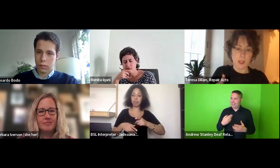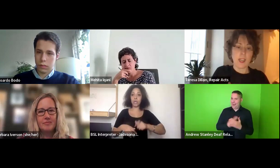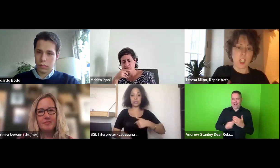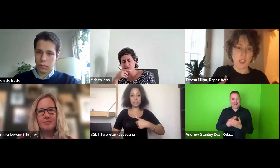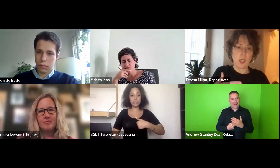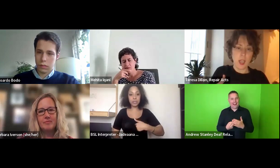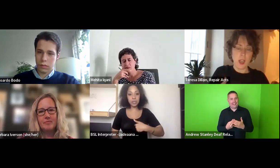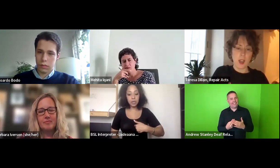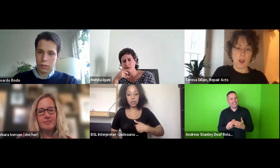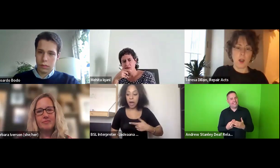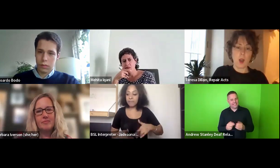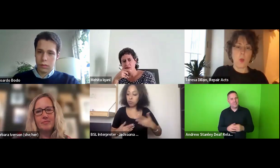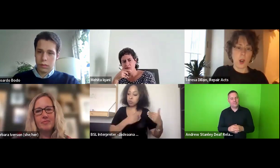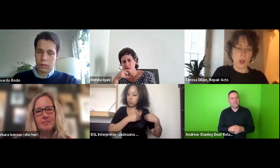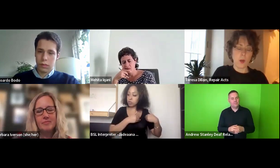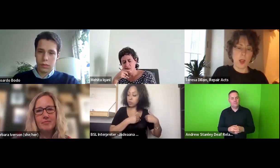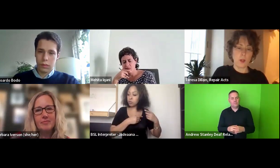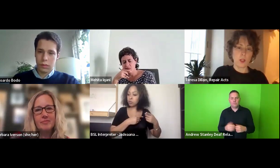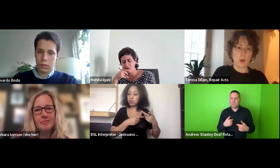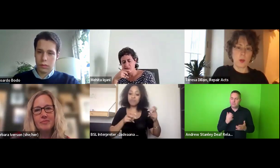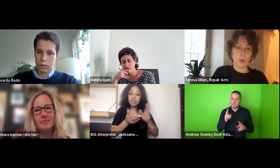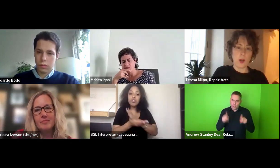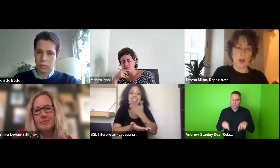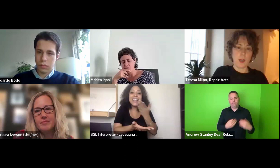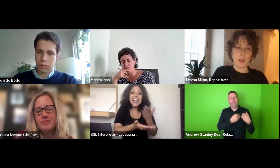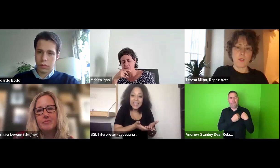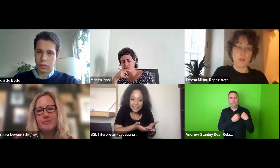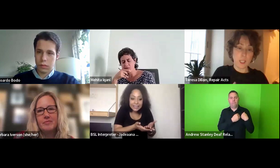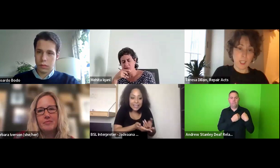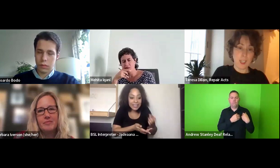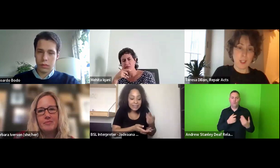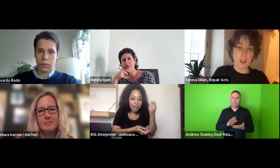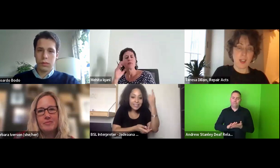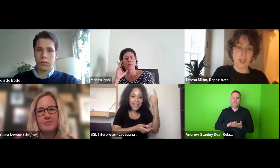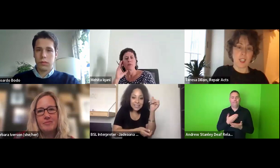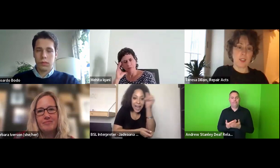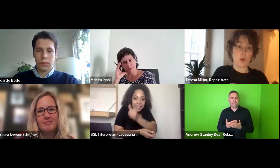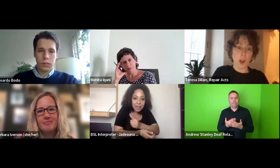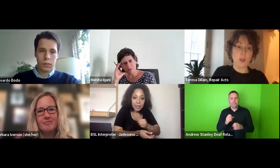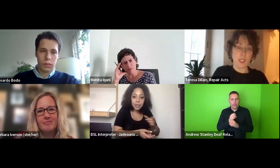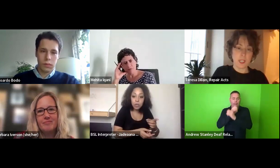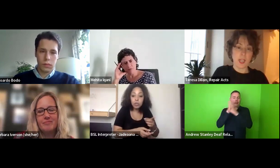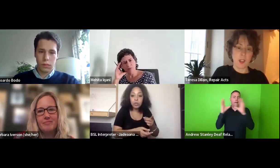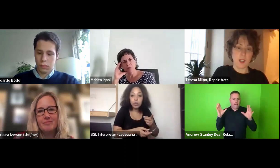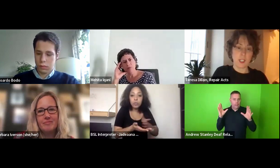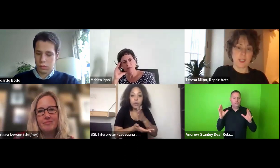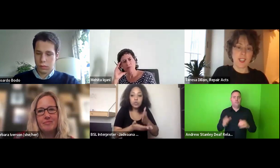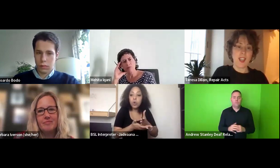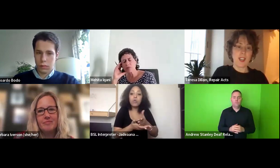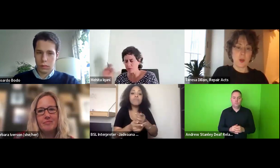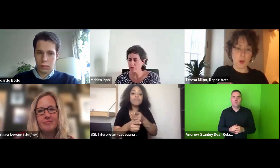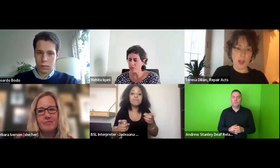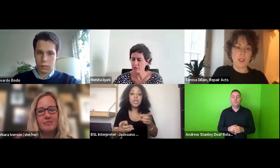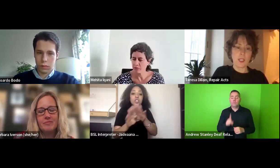that translational work around what I have recently written on actually is grounding